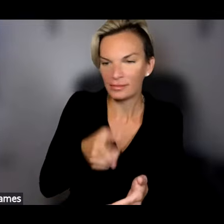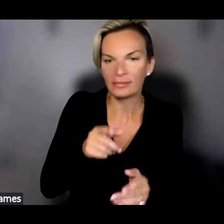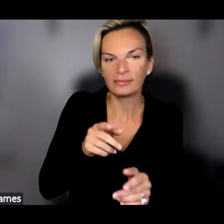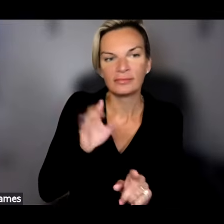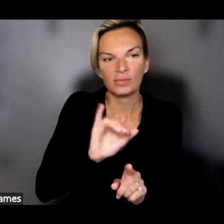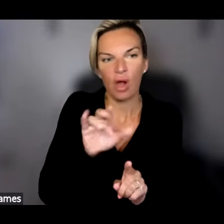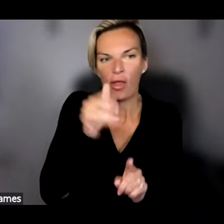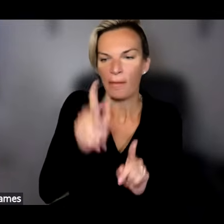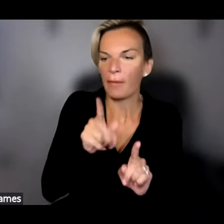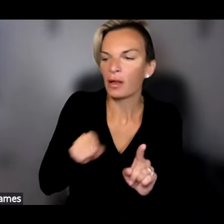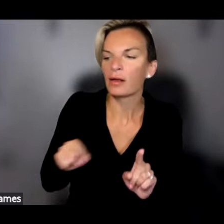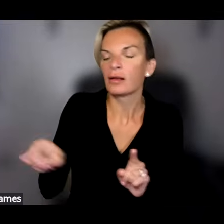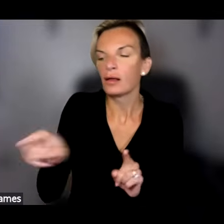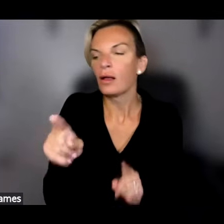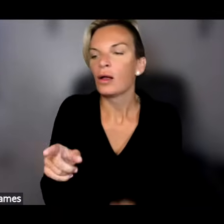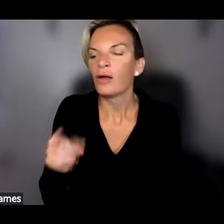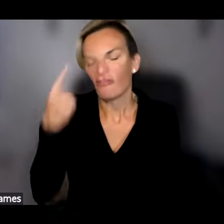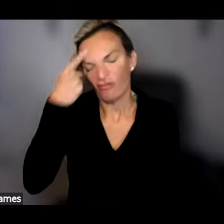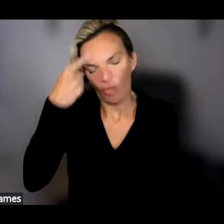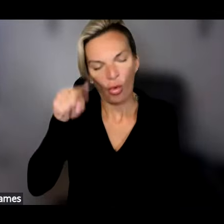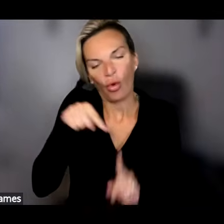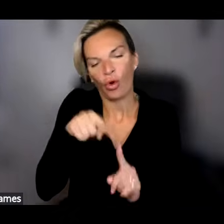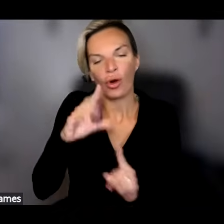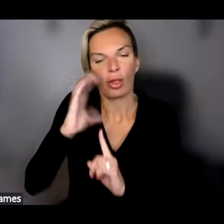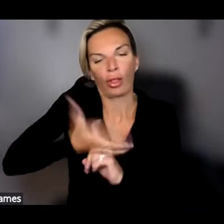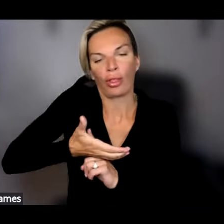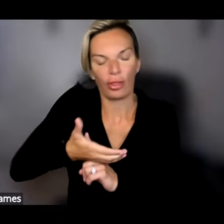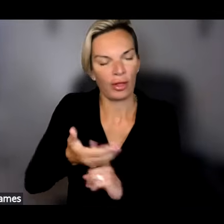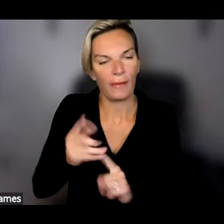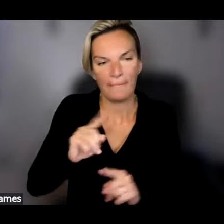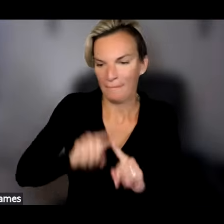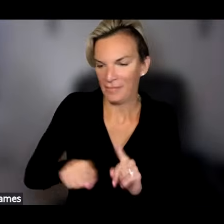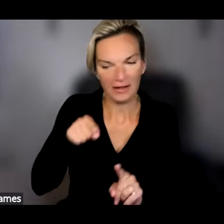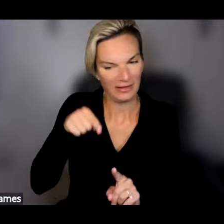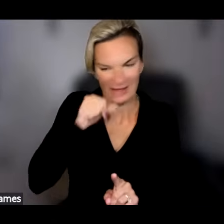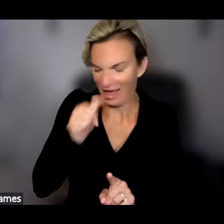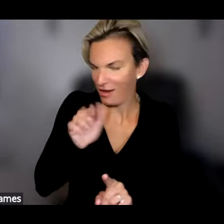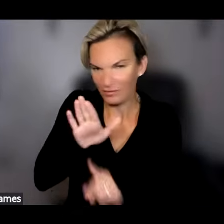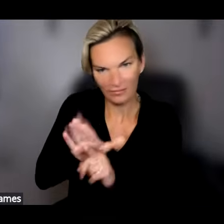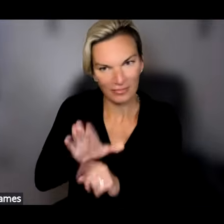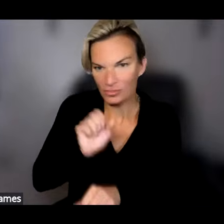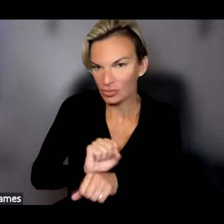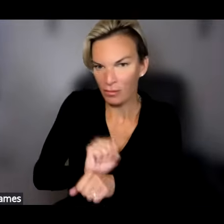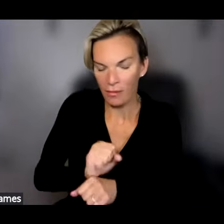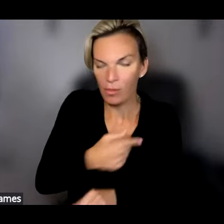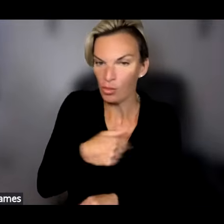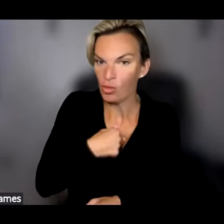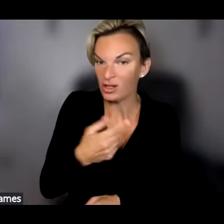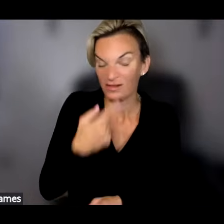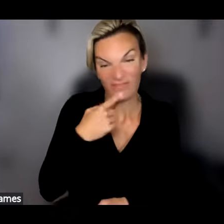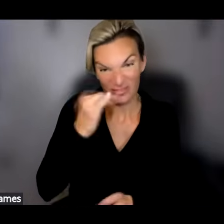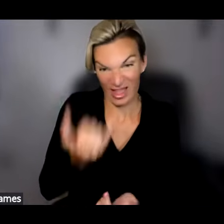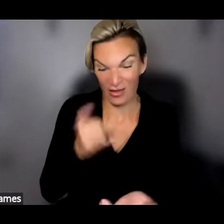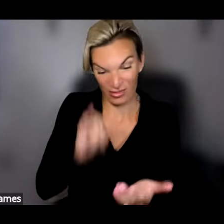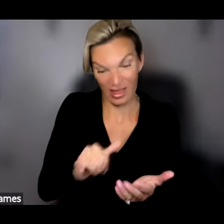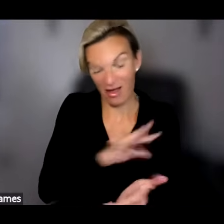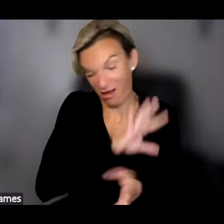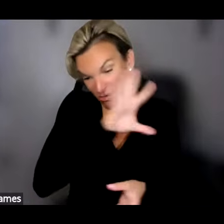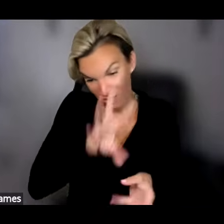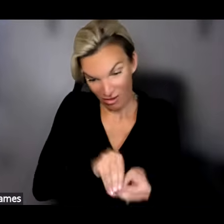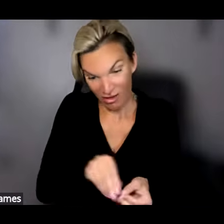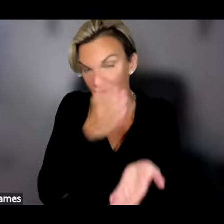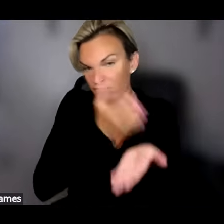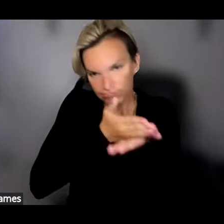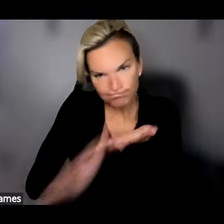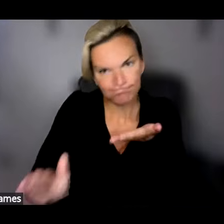people falsify their names on petitions they did not circulate. So we ask the board to disqualify Ms. Cambensi from the